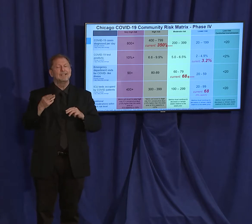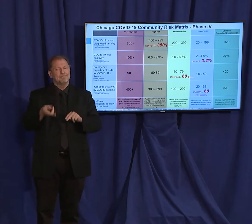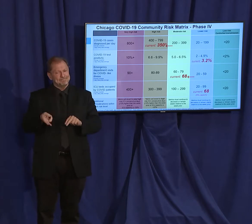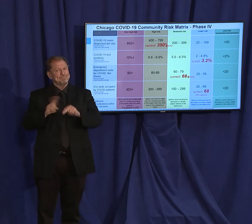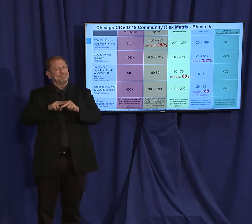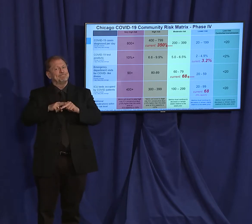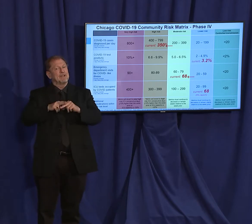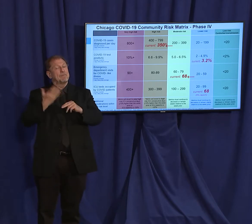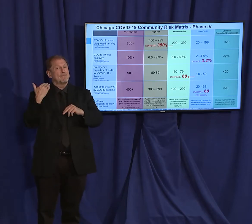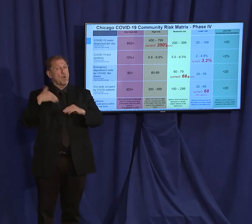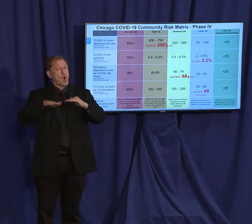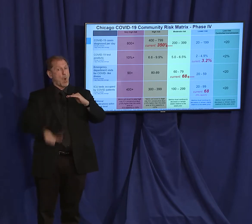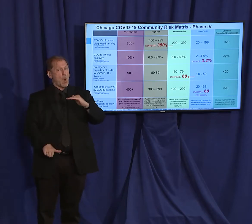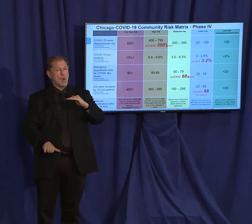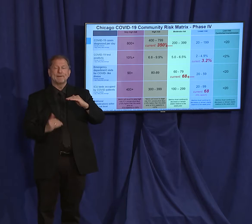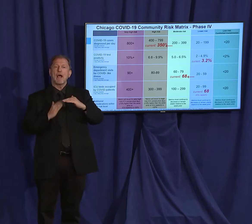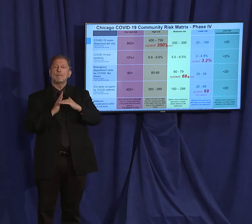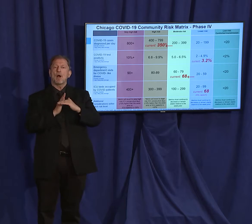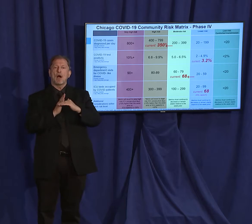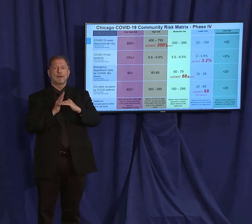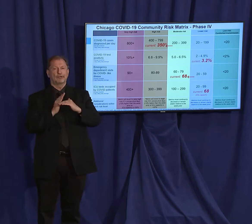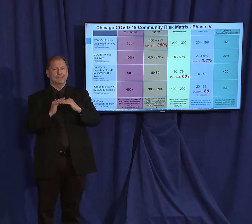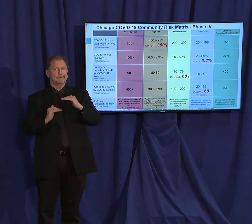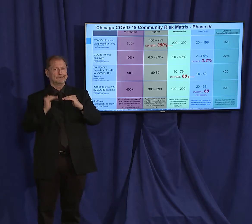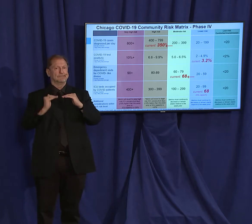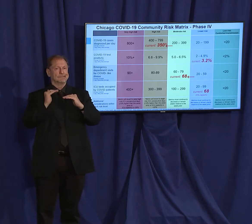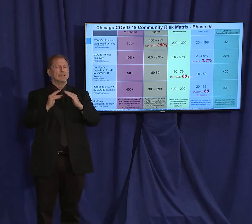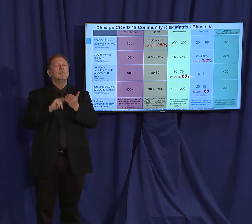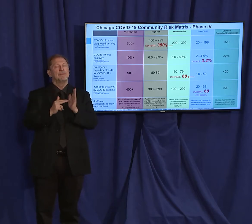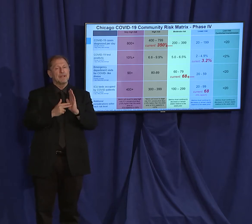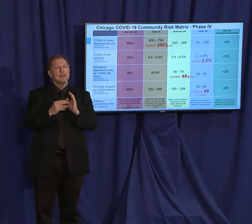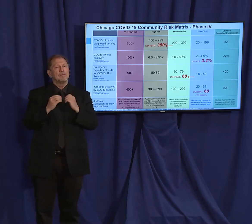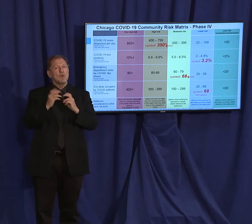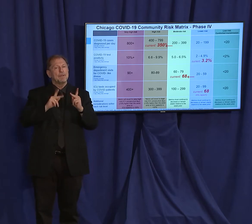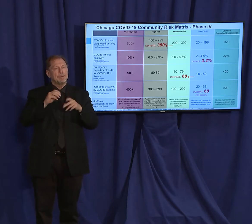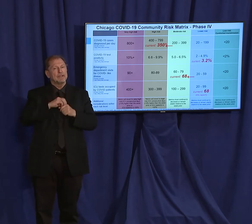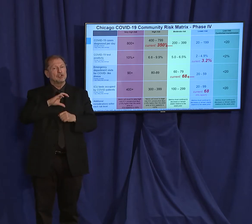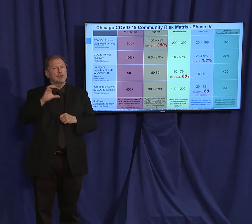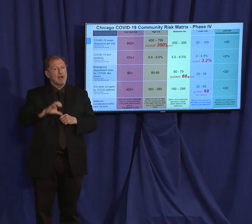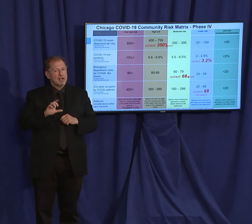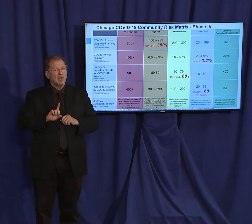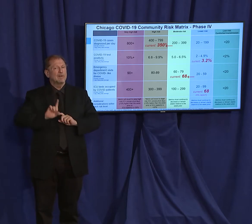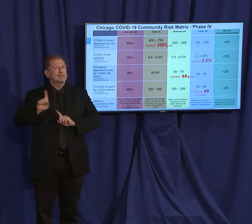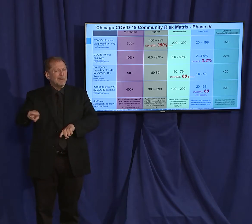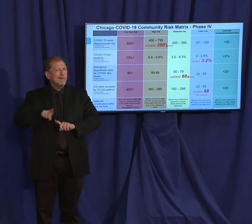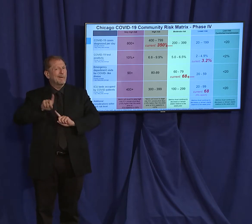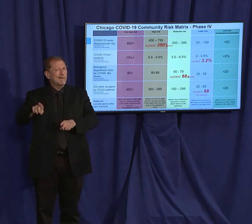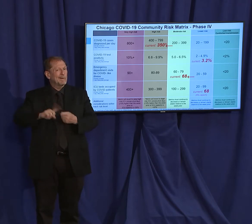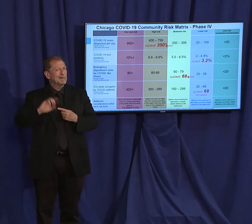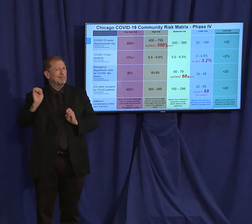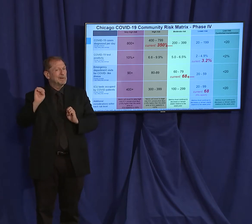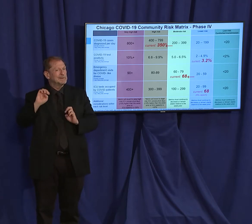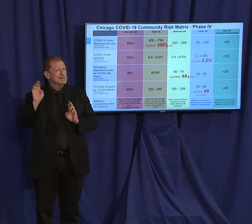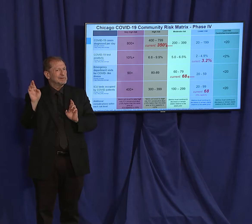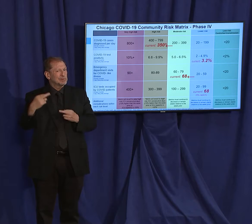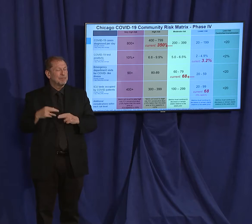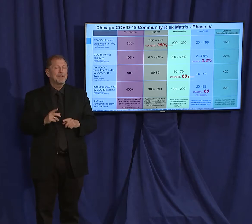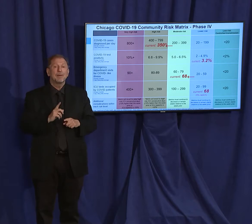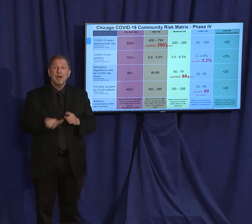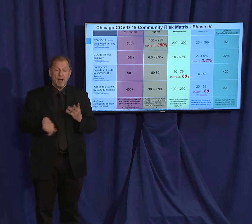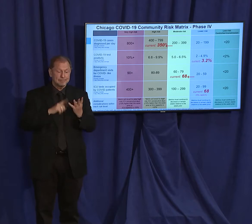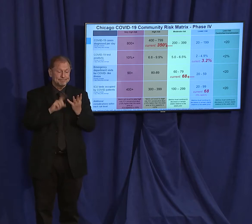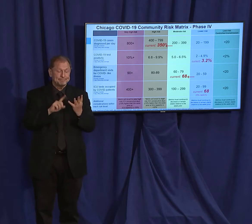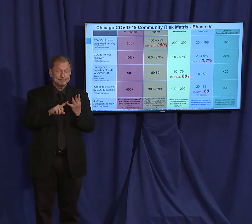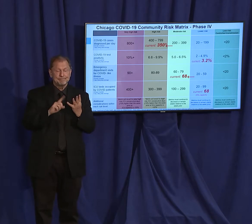moderate risk, and really reflecting more people across the city sick enough to be coming into emergency departments. The good news is that our